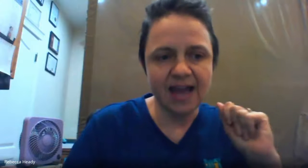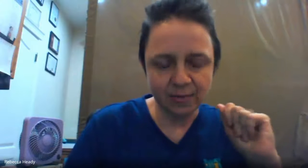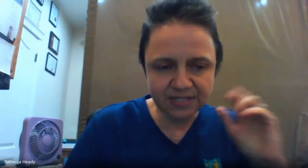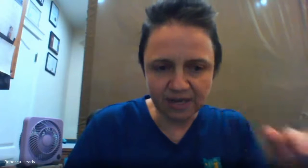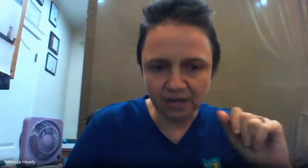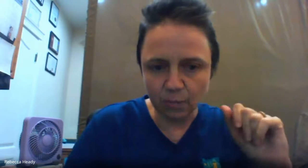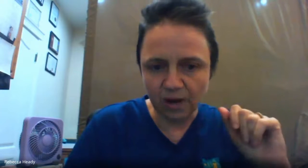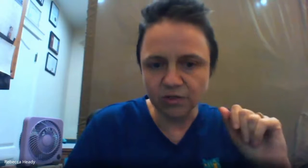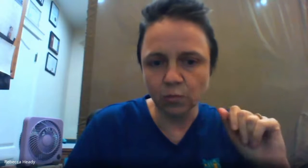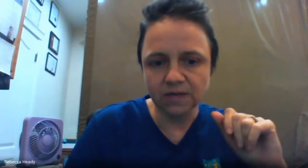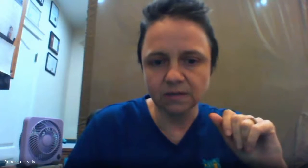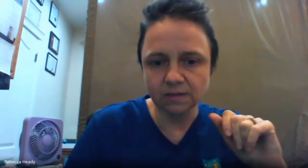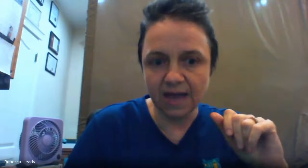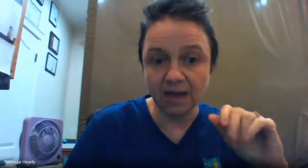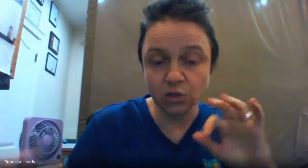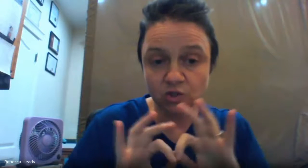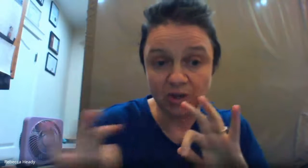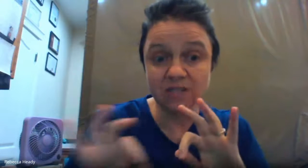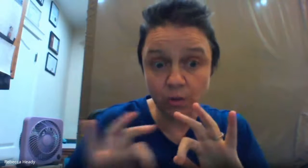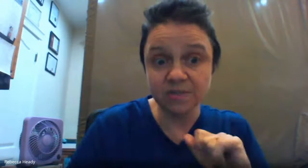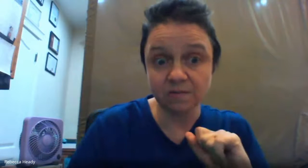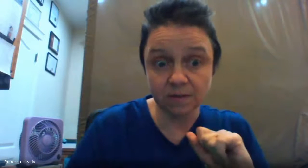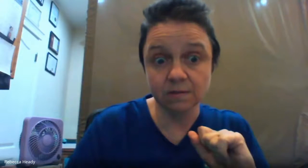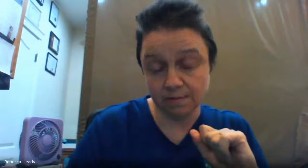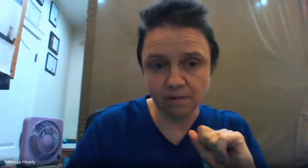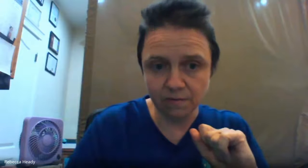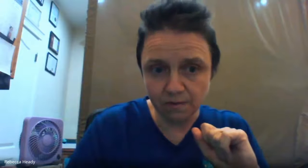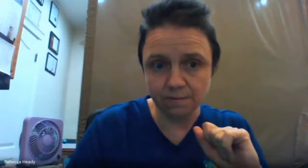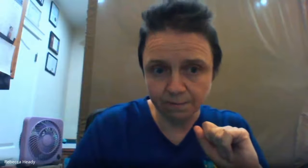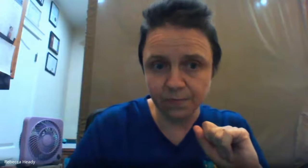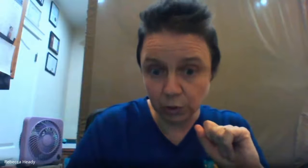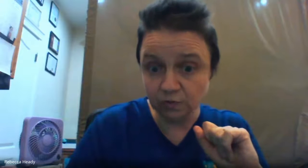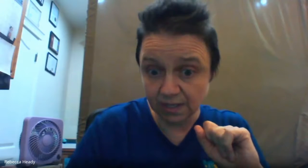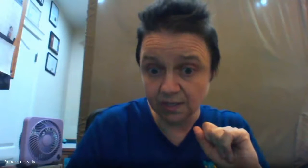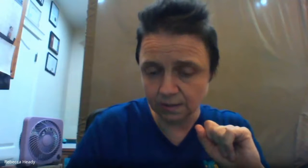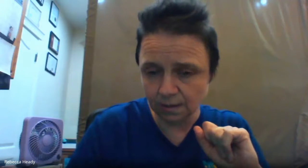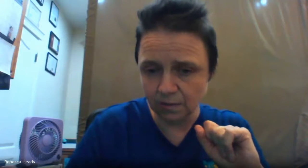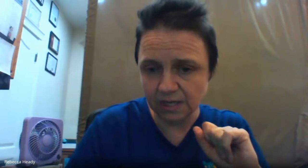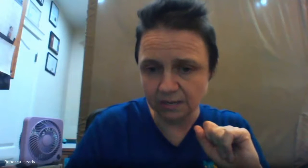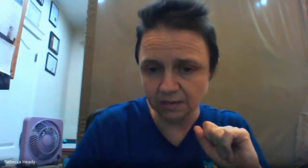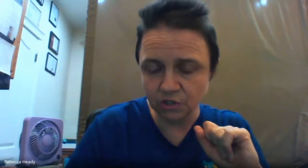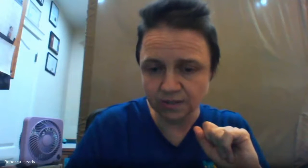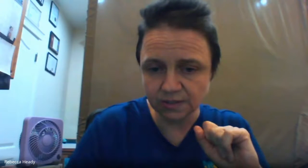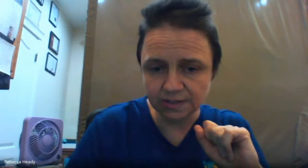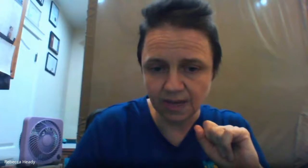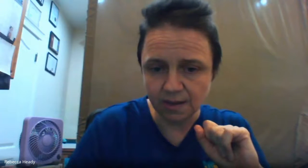it compared to what the actual transcript of the news is that he's choosing to say.